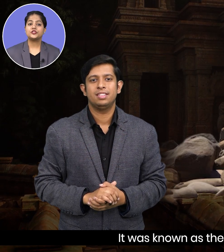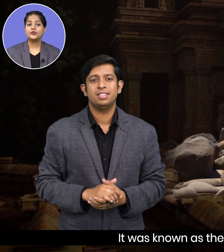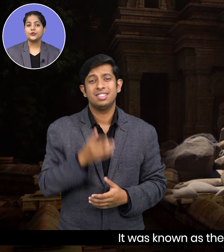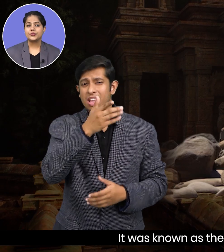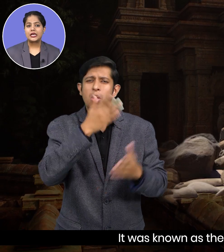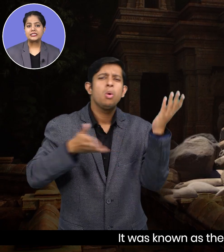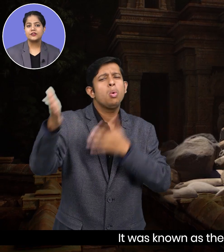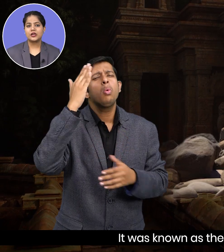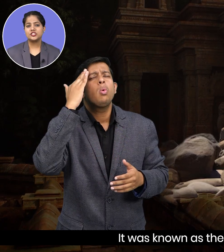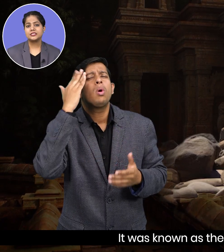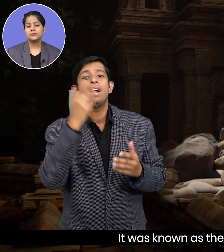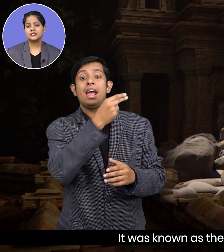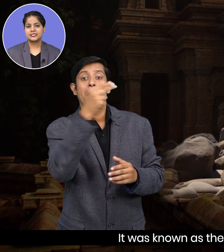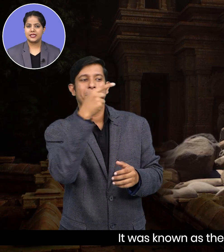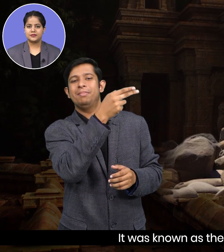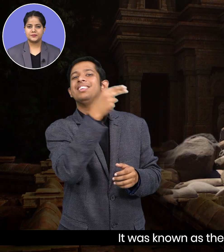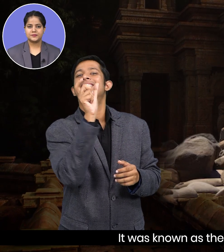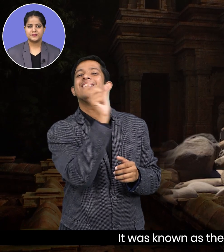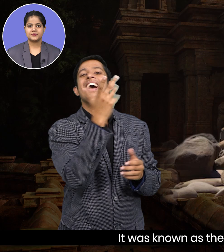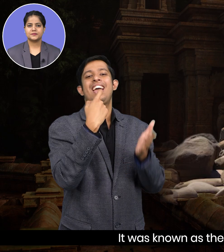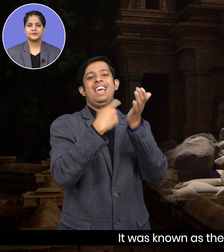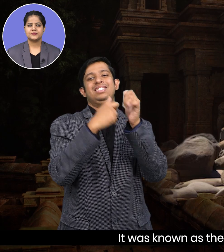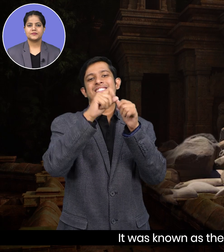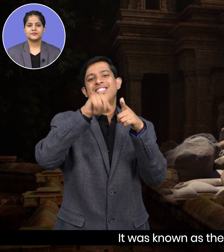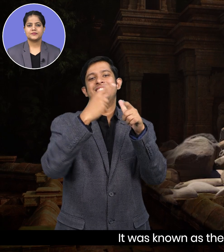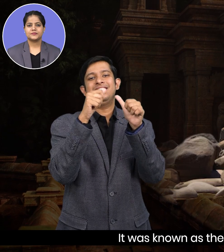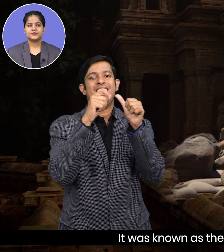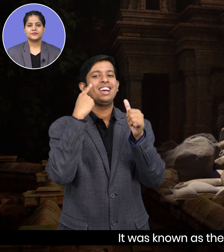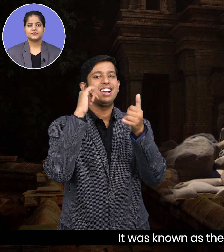It was known as the Rajasimha style.